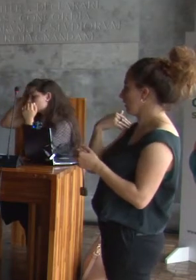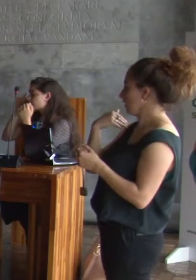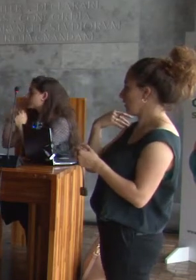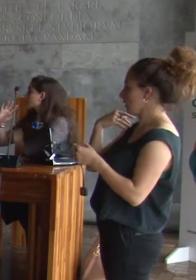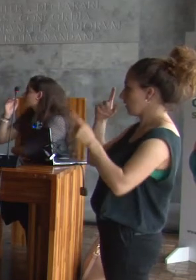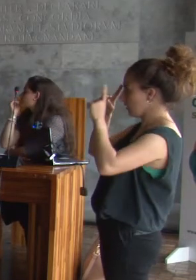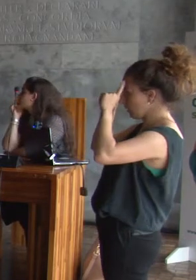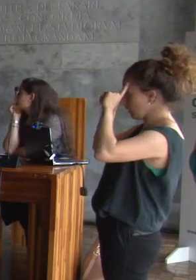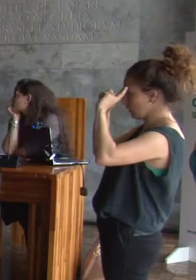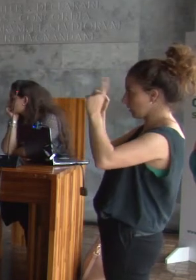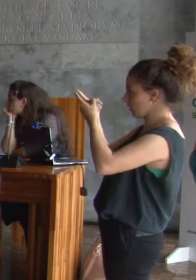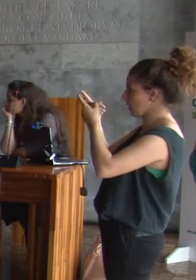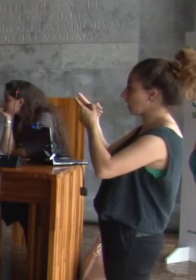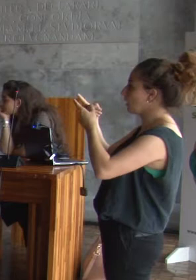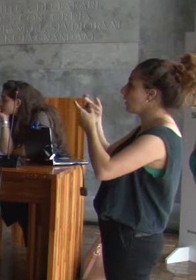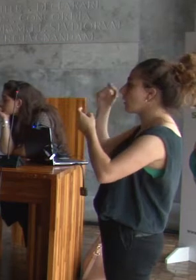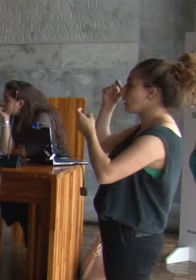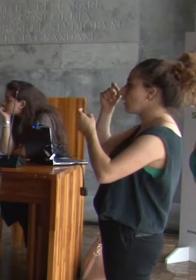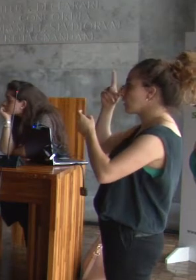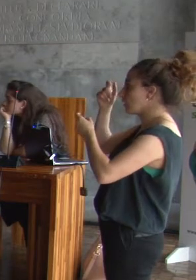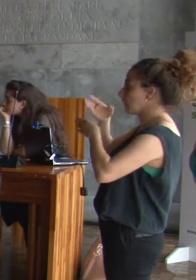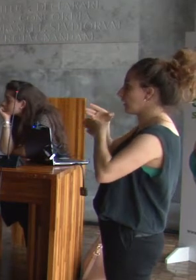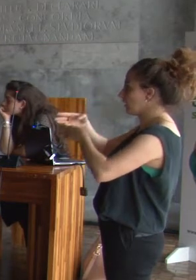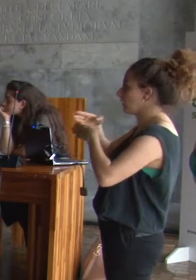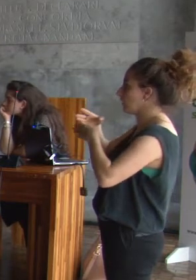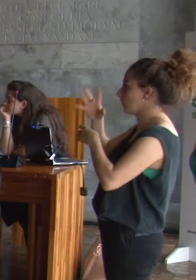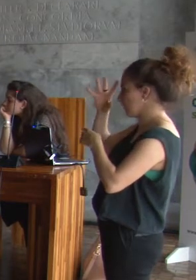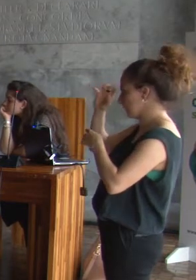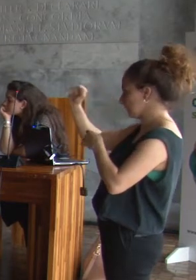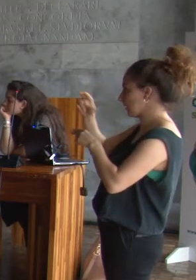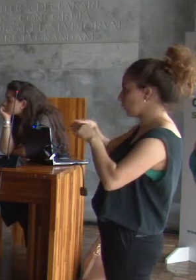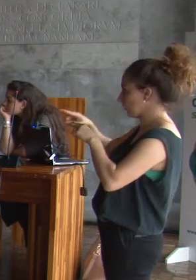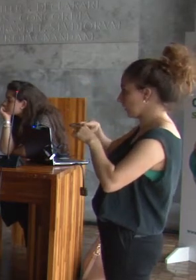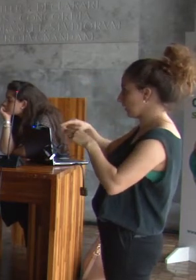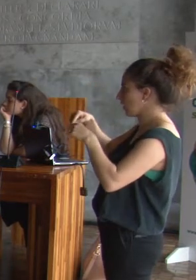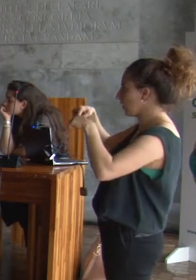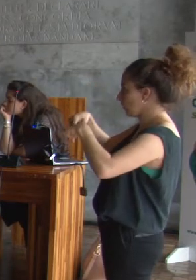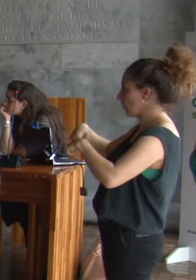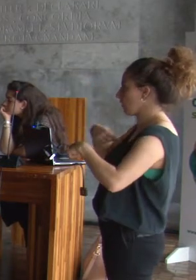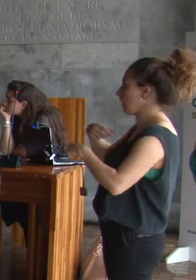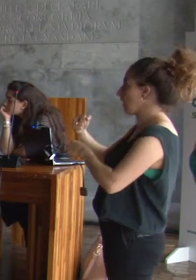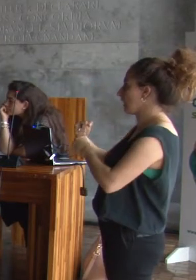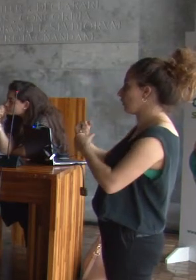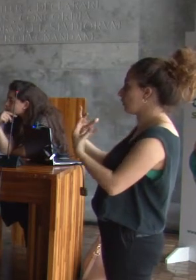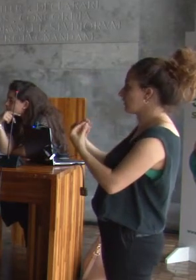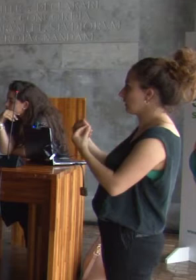a degree in cultural mediation at the University of Udine. Now I work with Blind